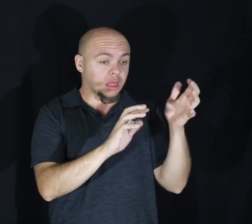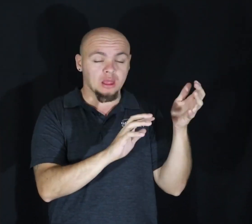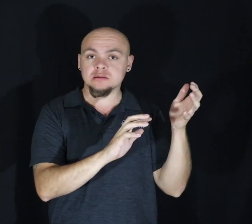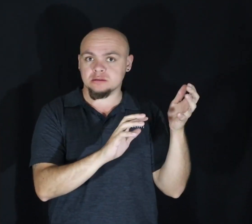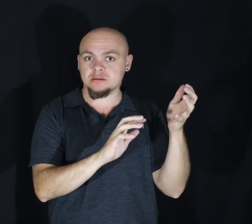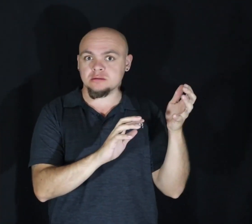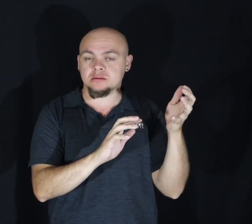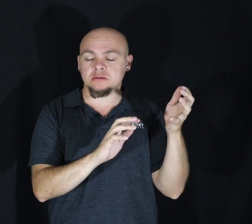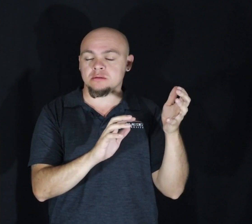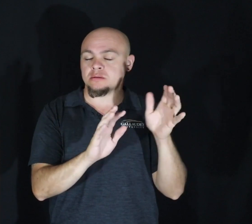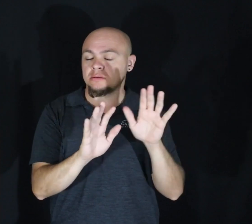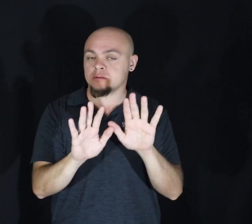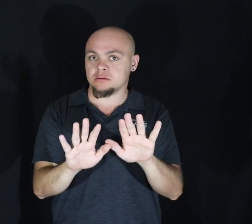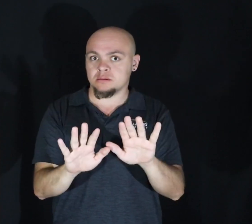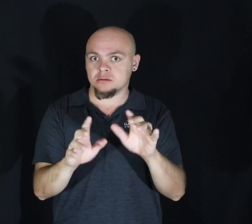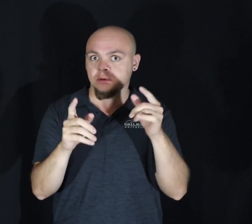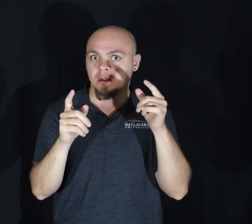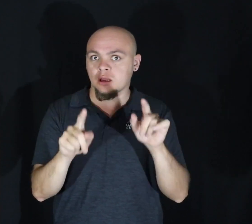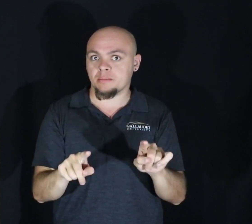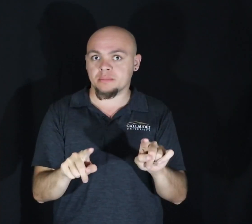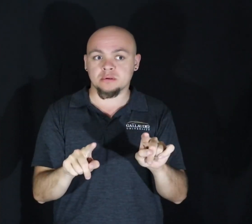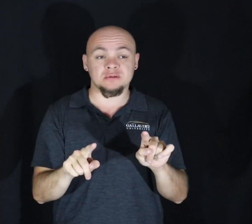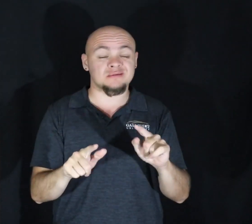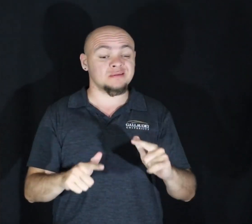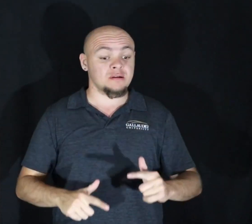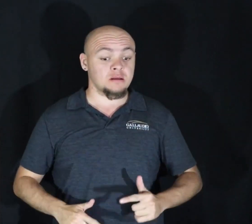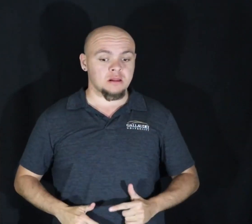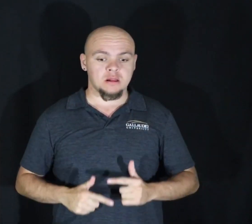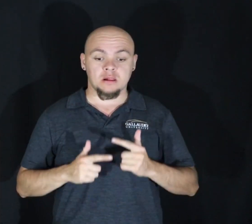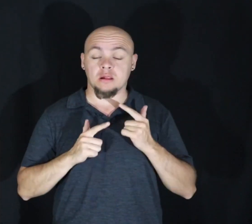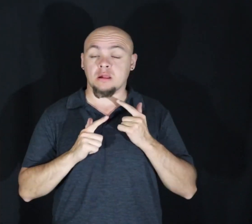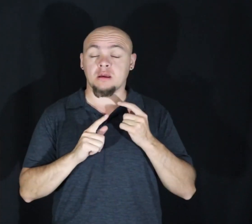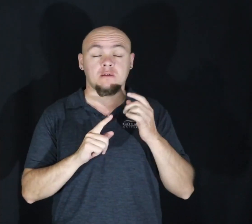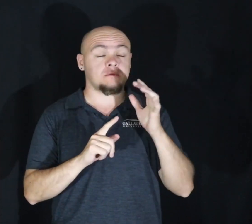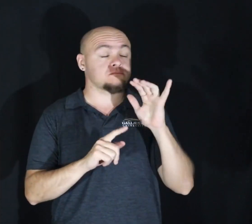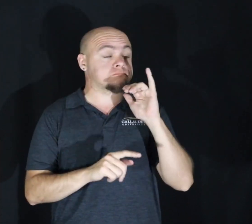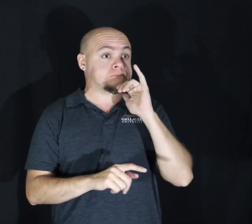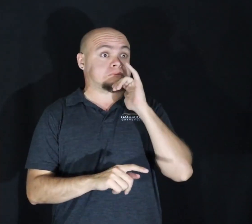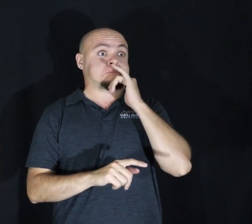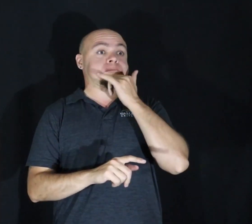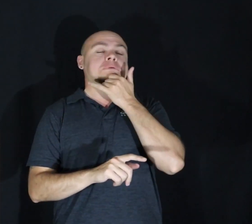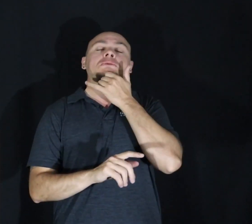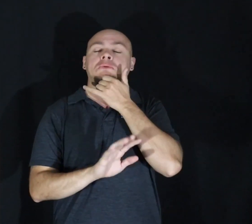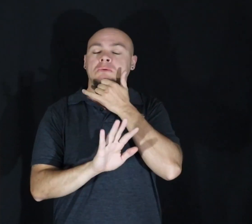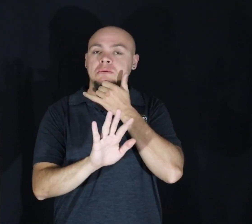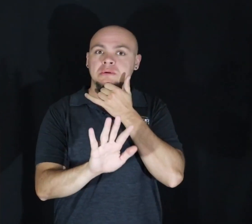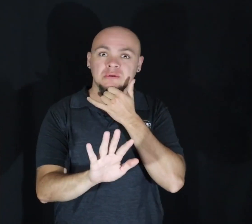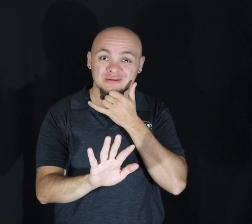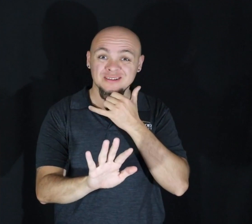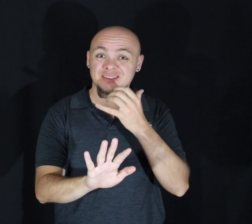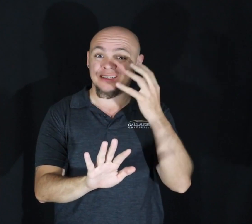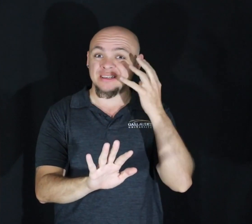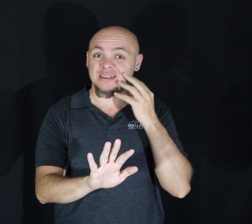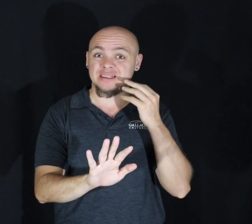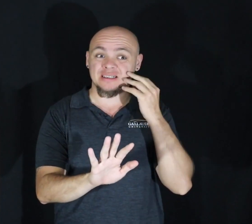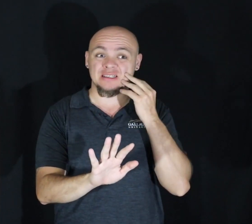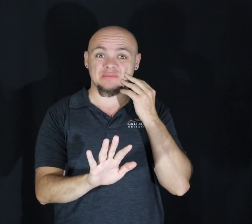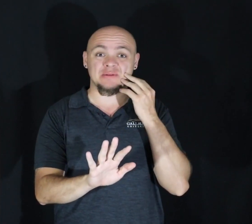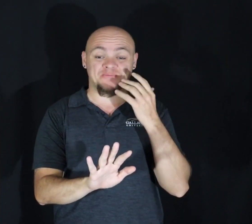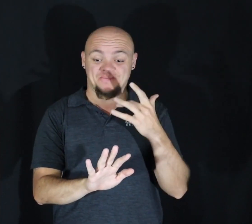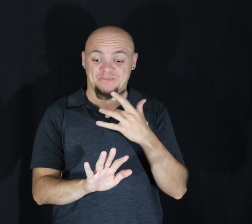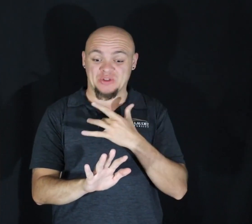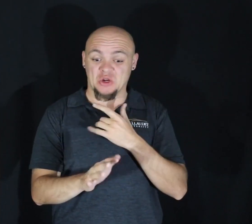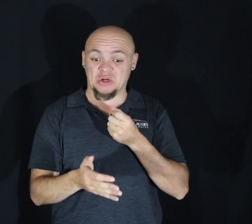Then, without warning, life hit me like a monster truck. I experienced a sudden cardiac